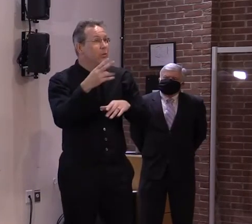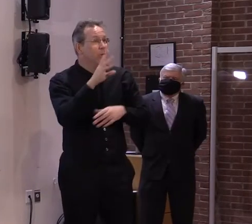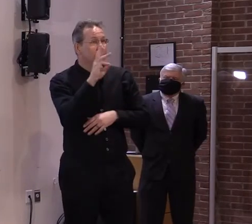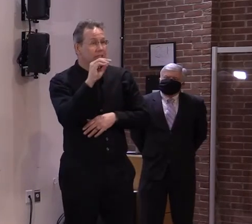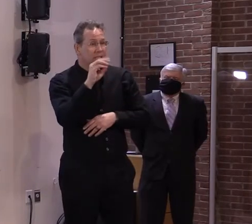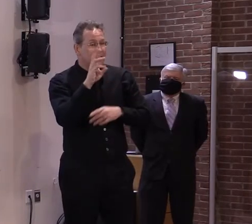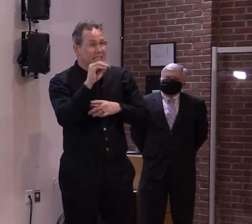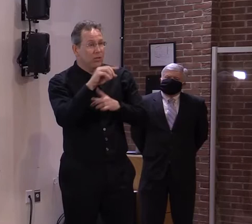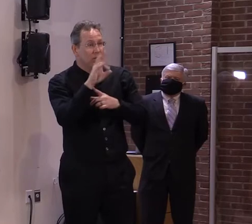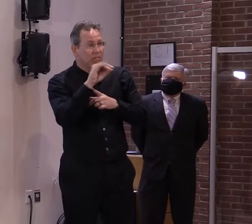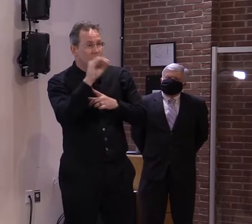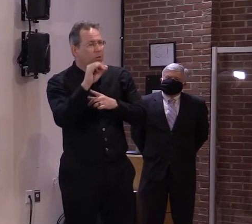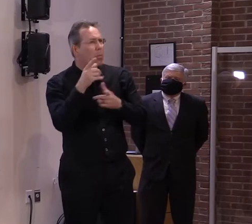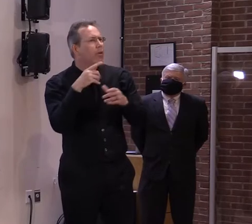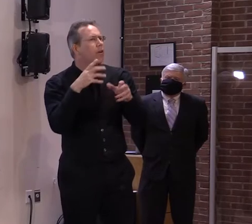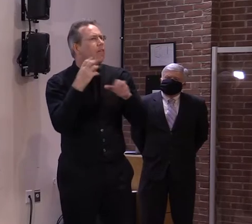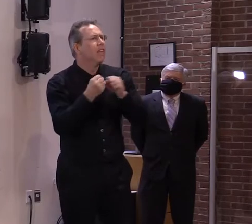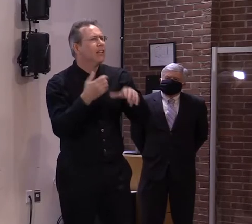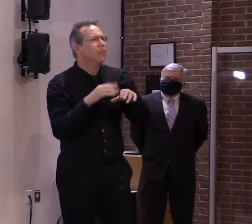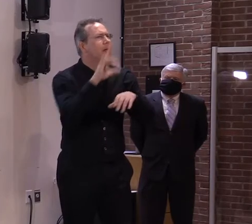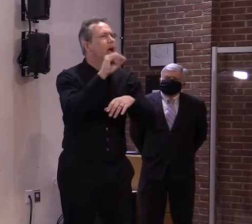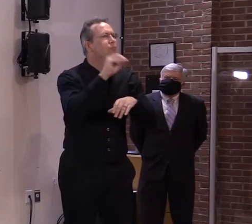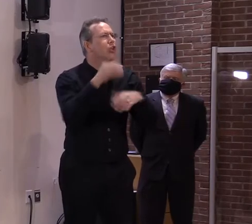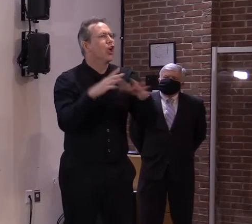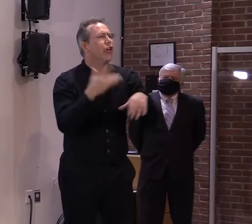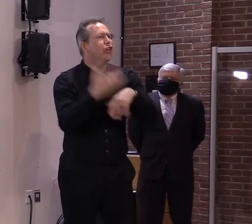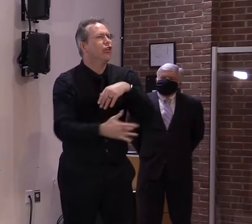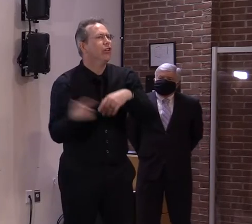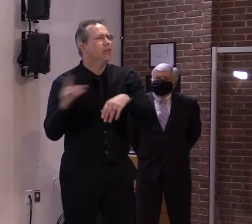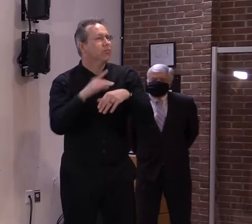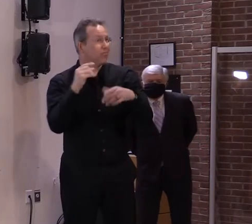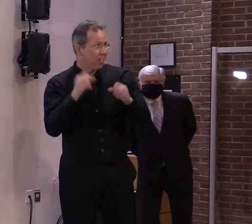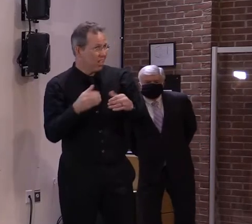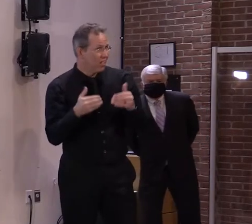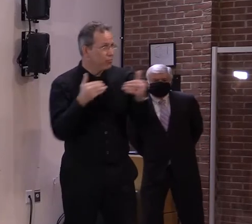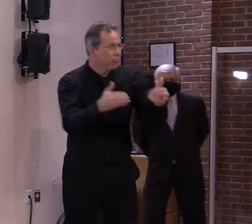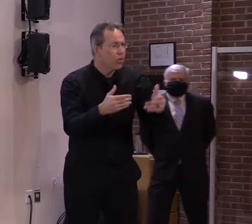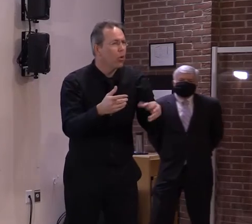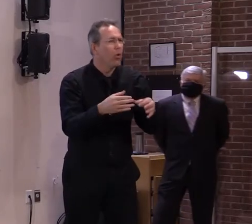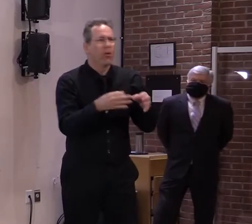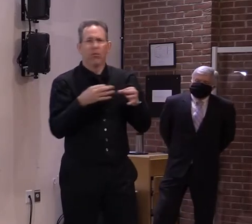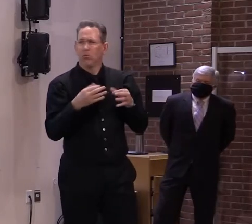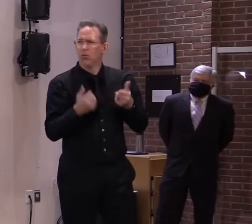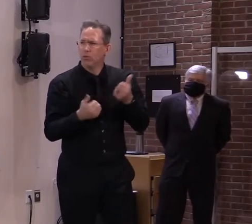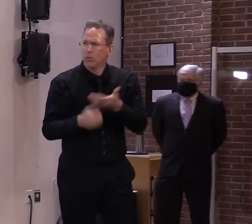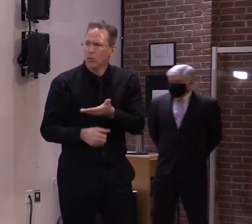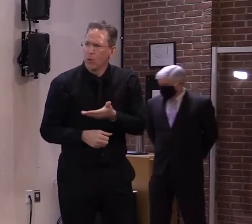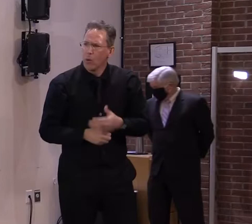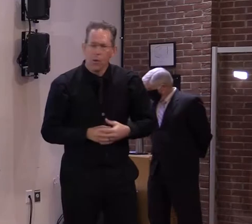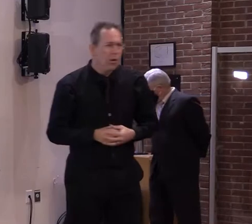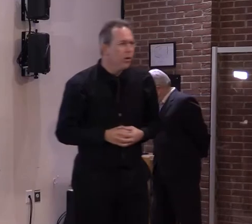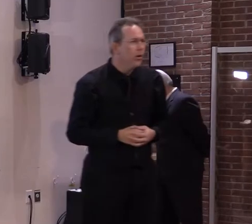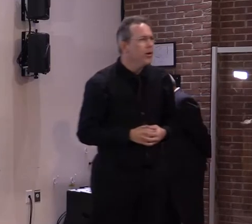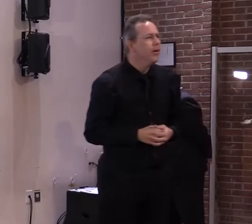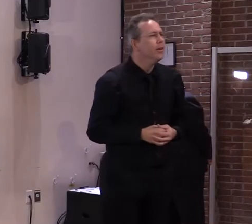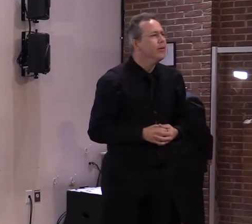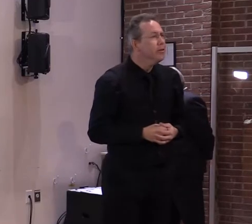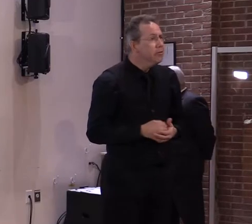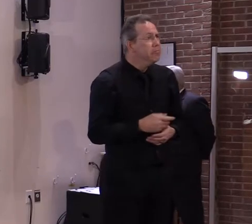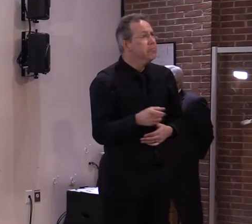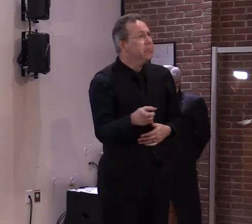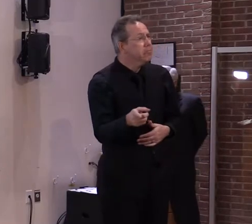everything went, if all of a sudden we received a lot more supply than we had anticipated, or the